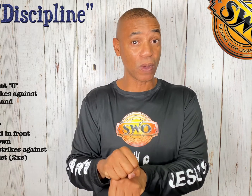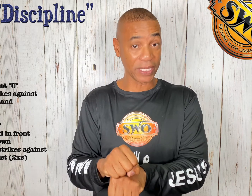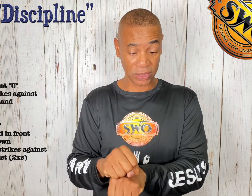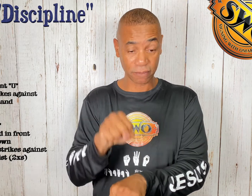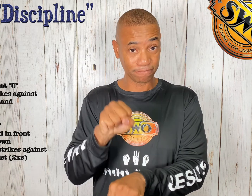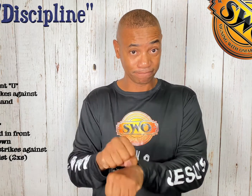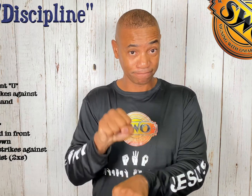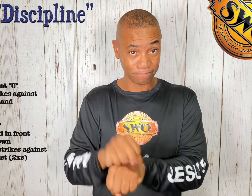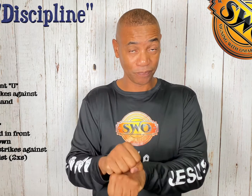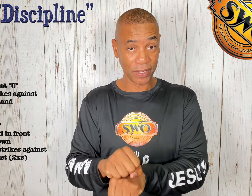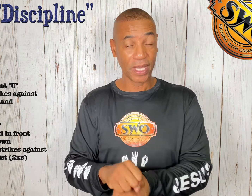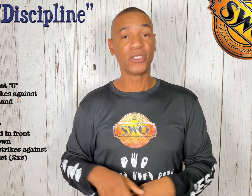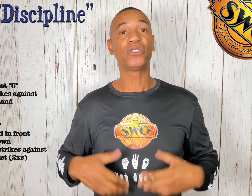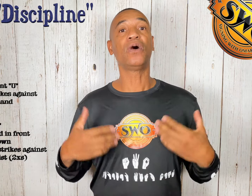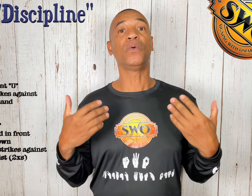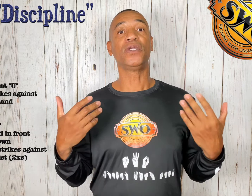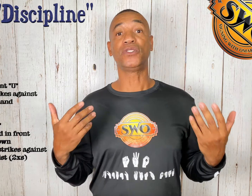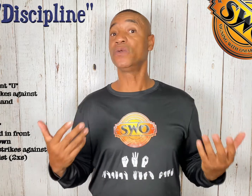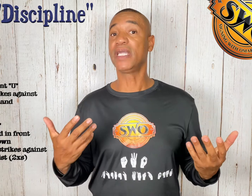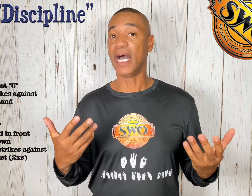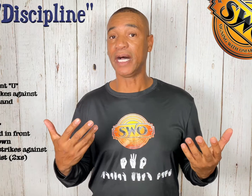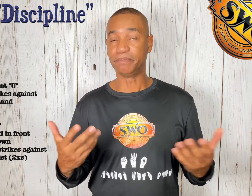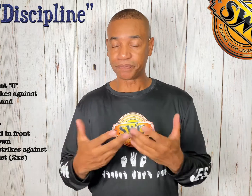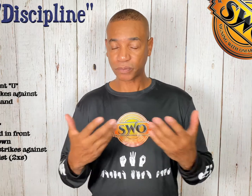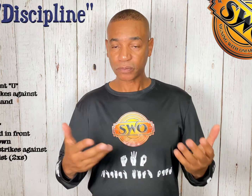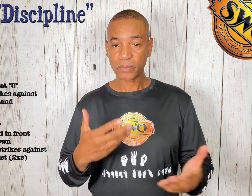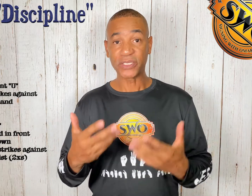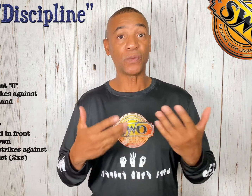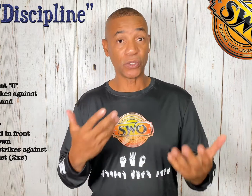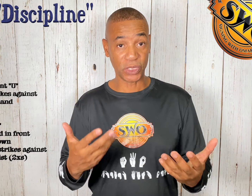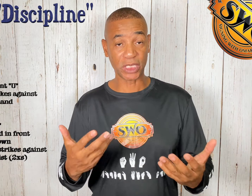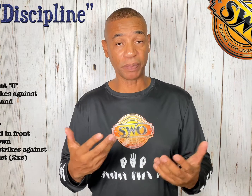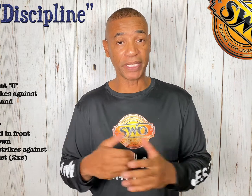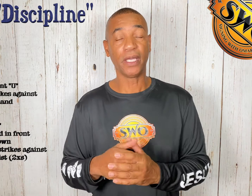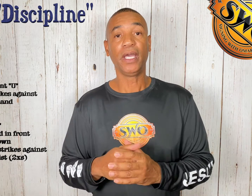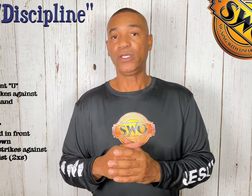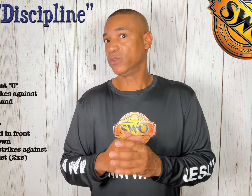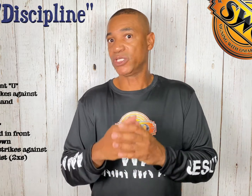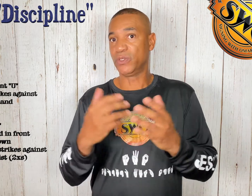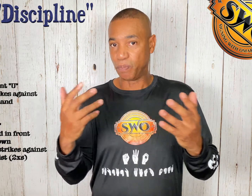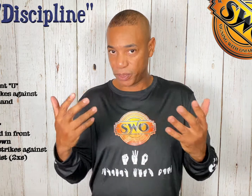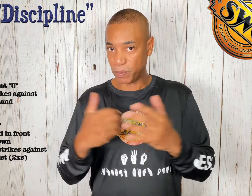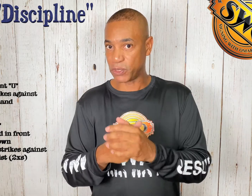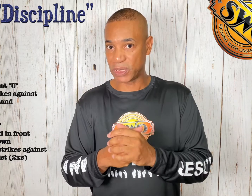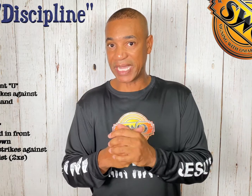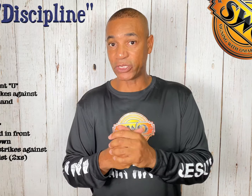twice. So when you're doing someone who's disciplined, you'll just put both the signs